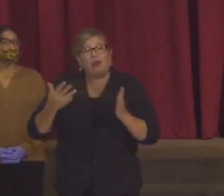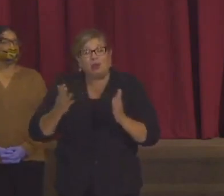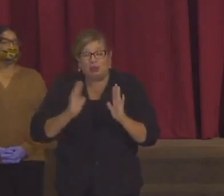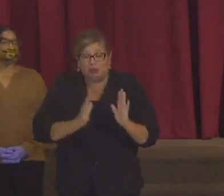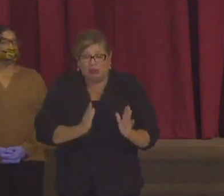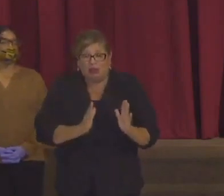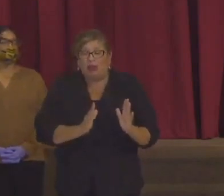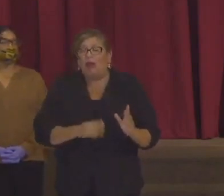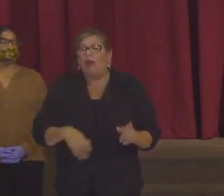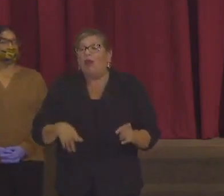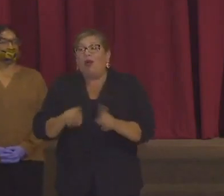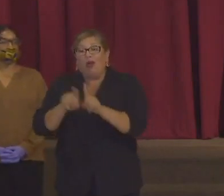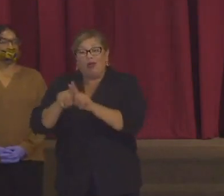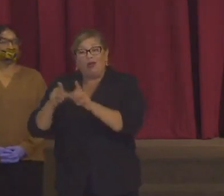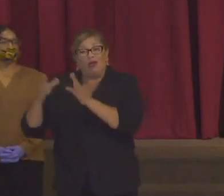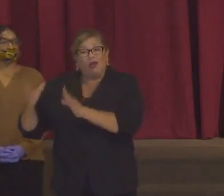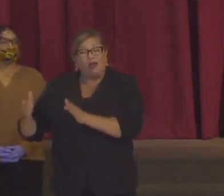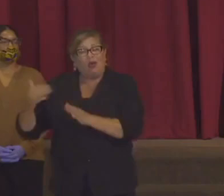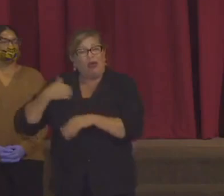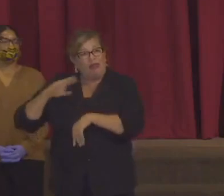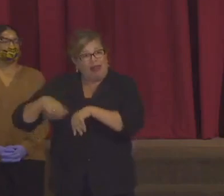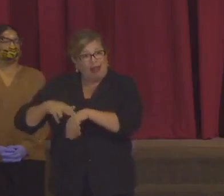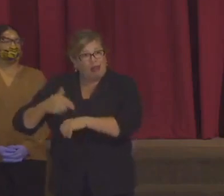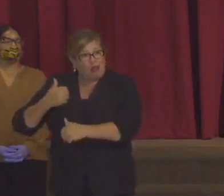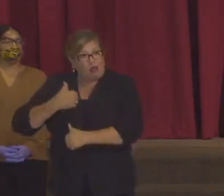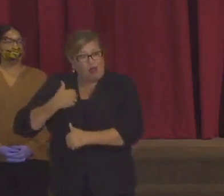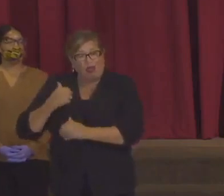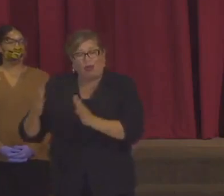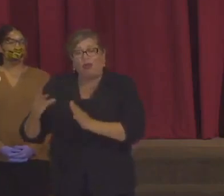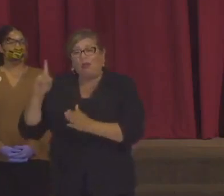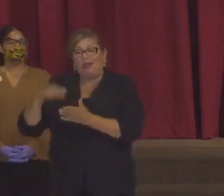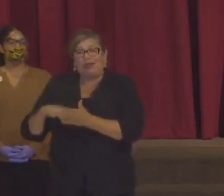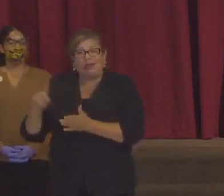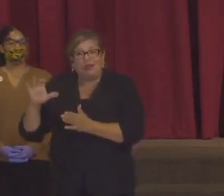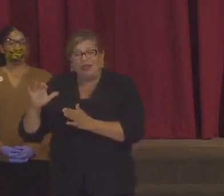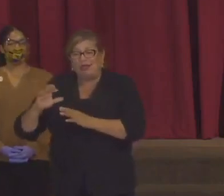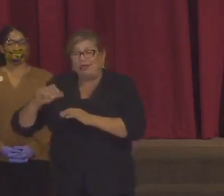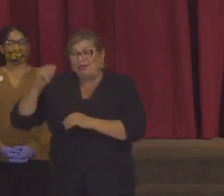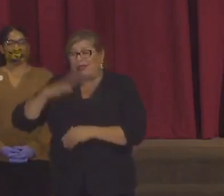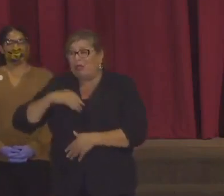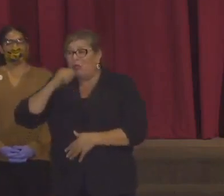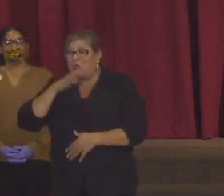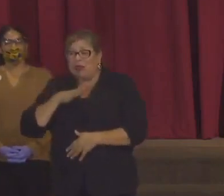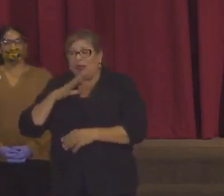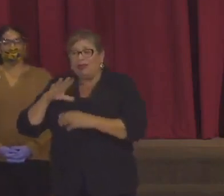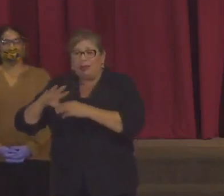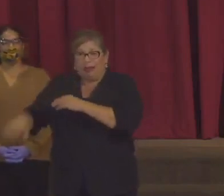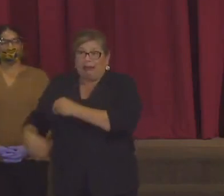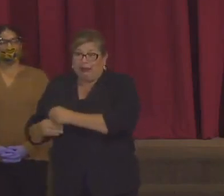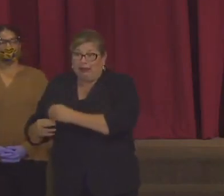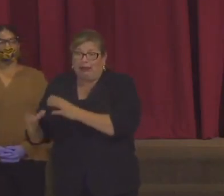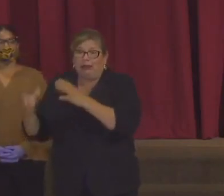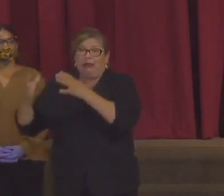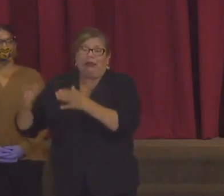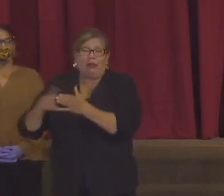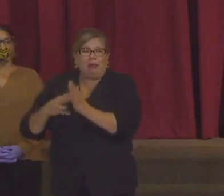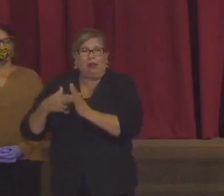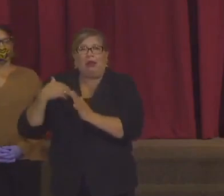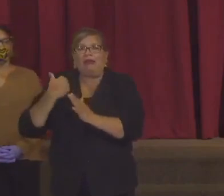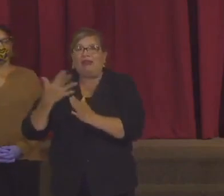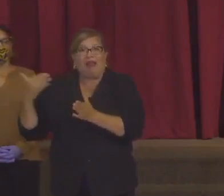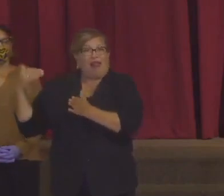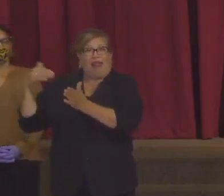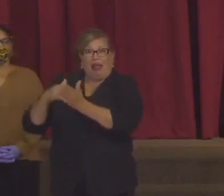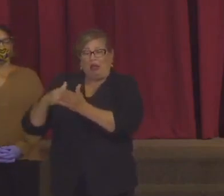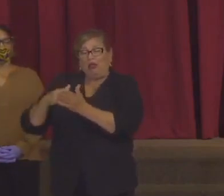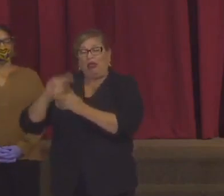an additional 1,100 guardsmen and women that are deployed just today, thousands over the last few days. We